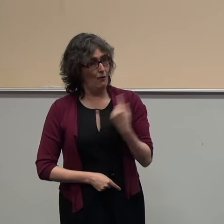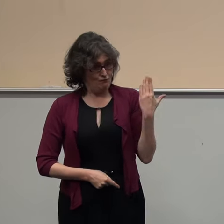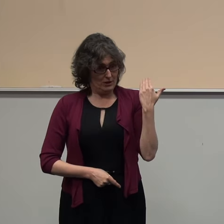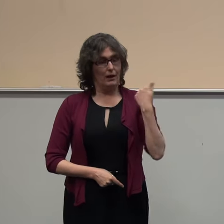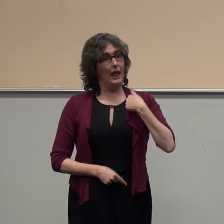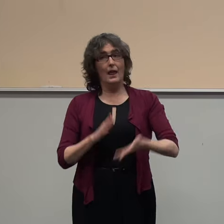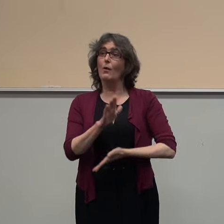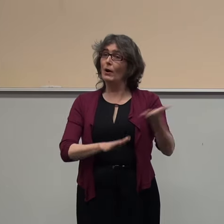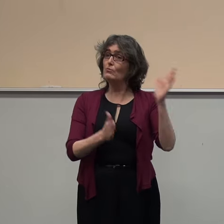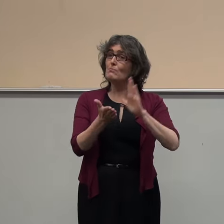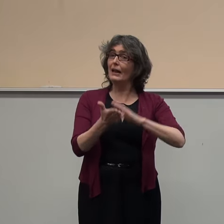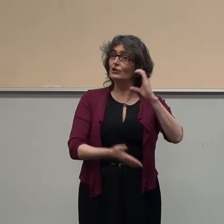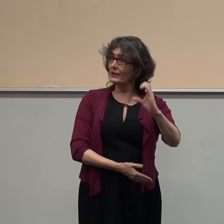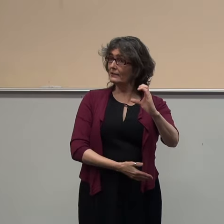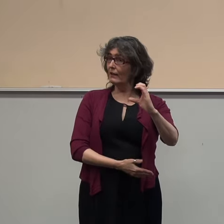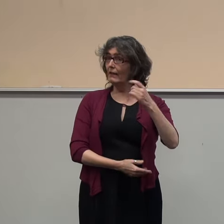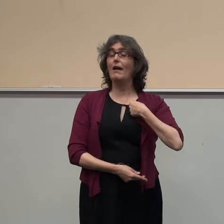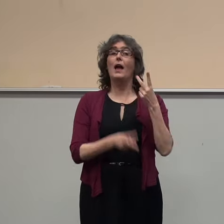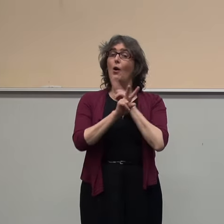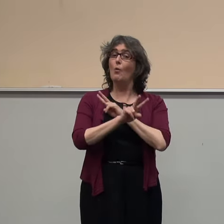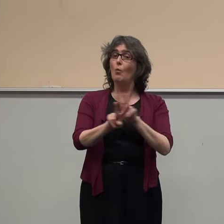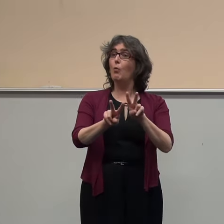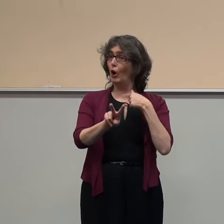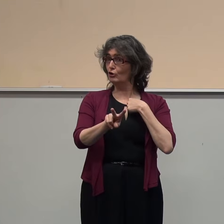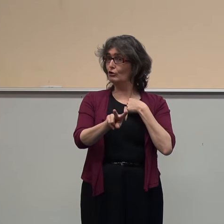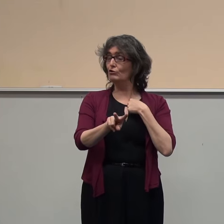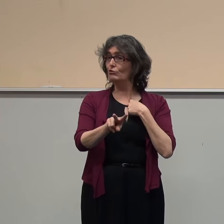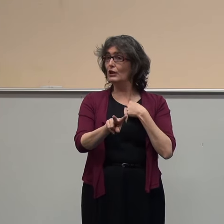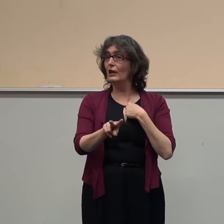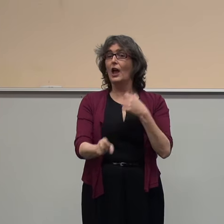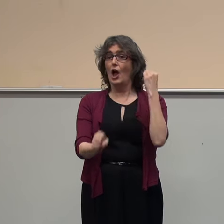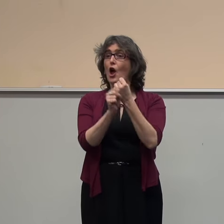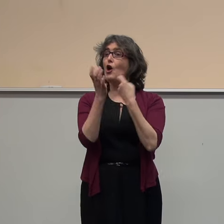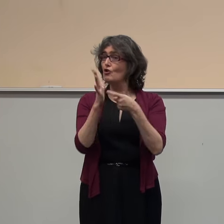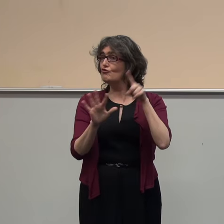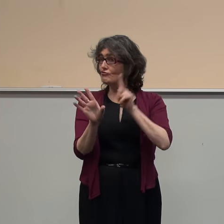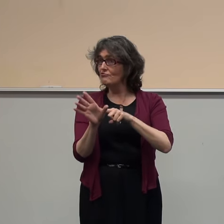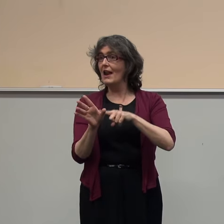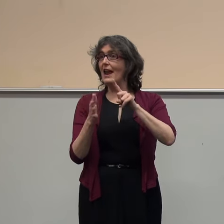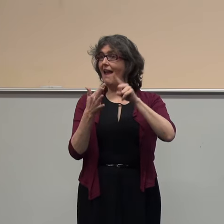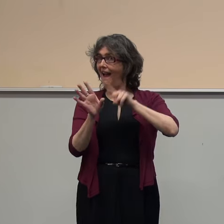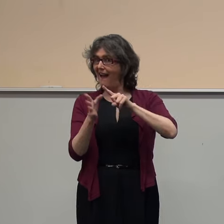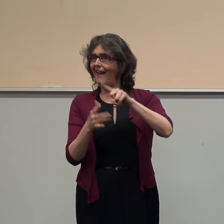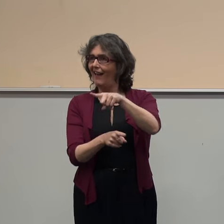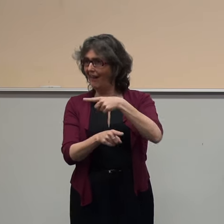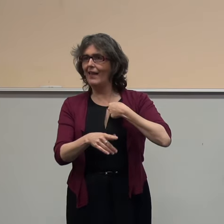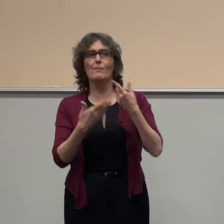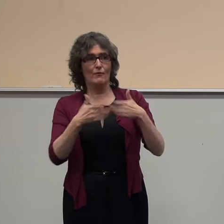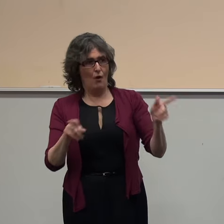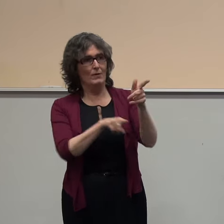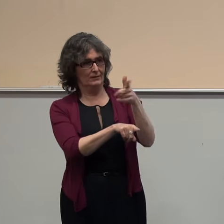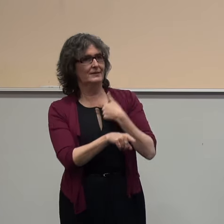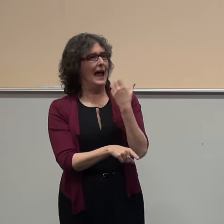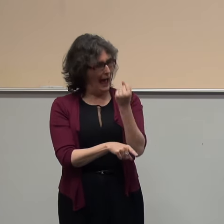ago, which integrated, apparently, 2 or 3 deaf actors, but most of